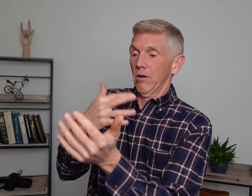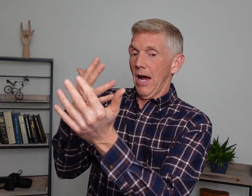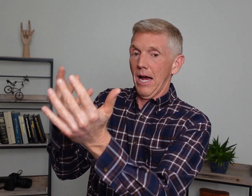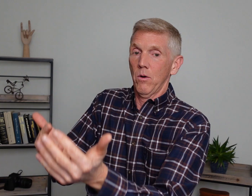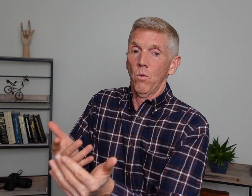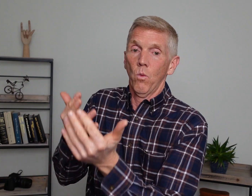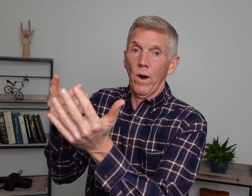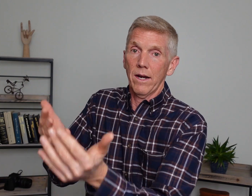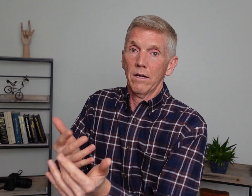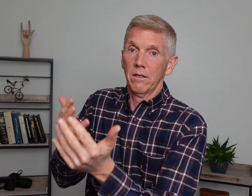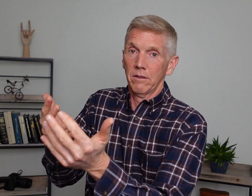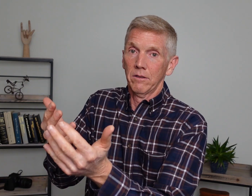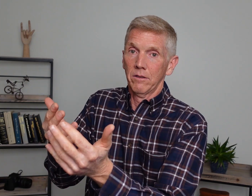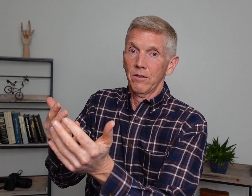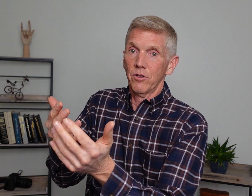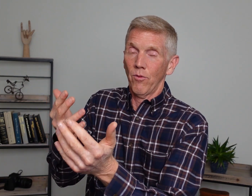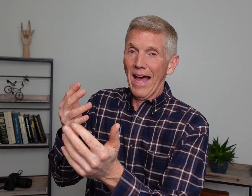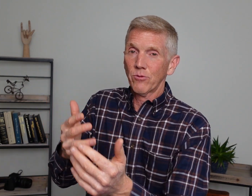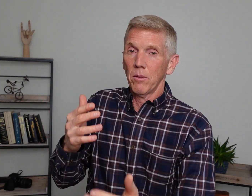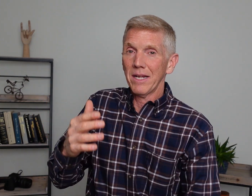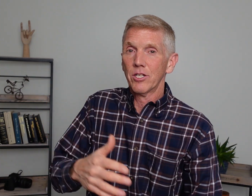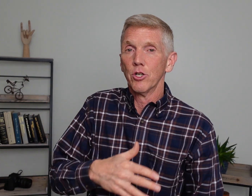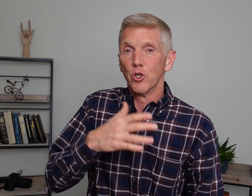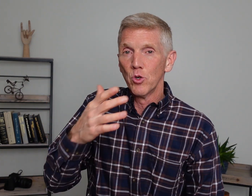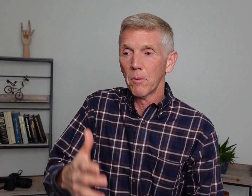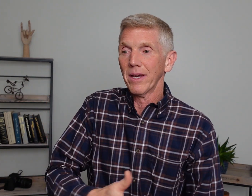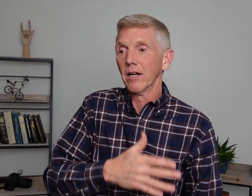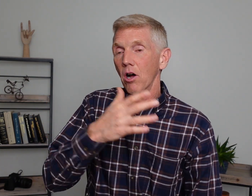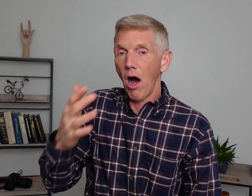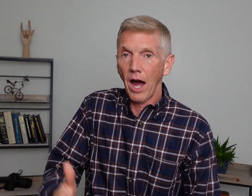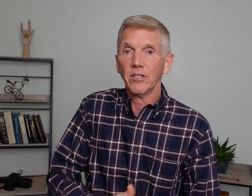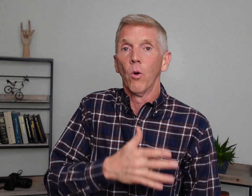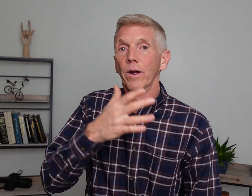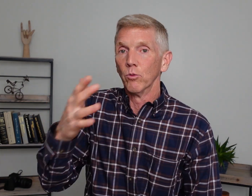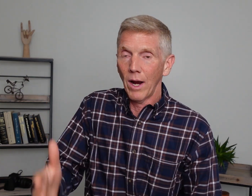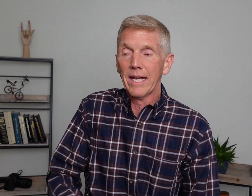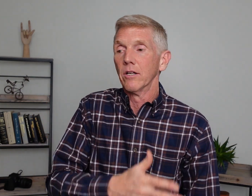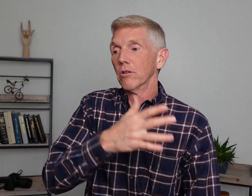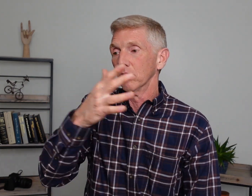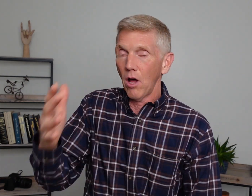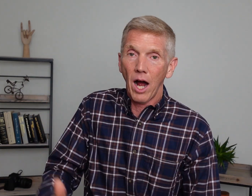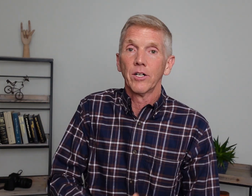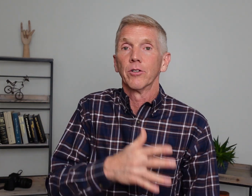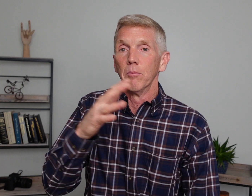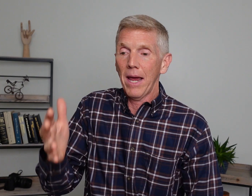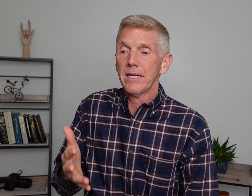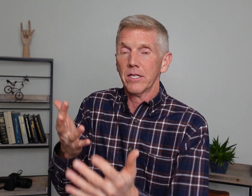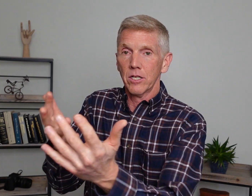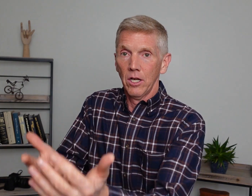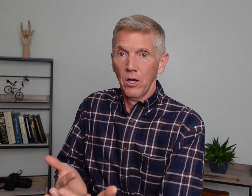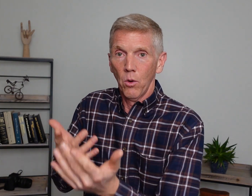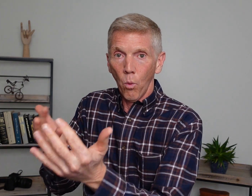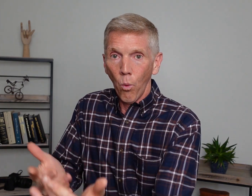I waited. So that's what it means to do something on an ongoing, regular, long-term basis.